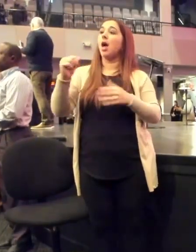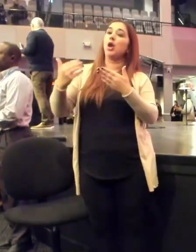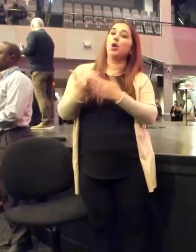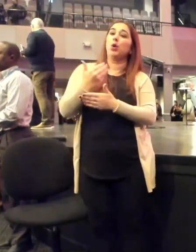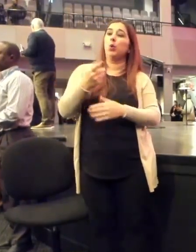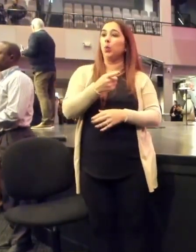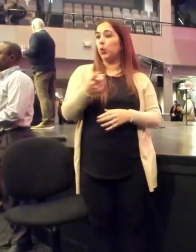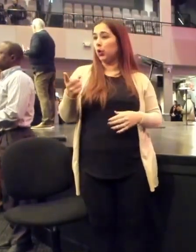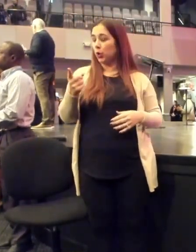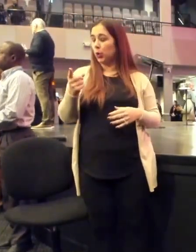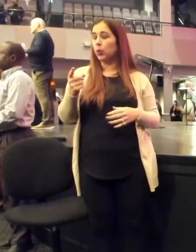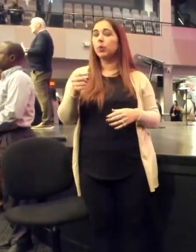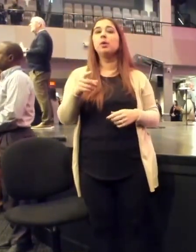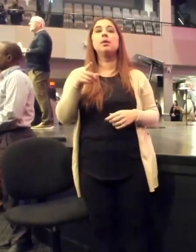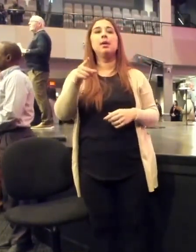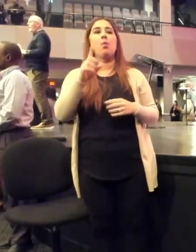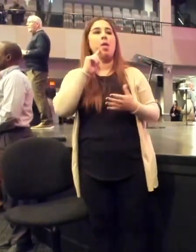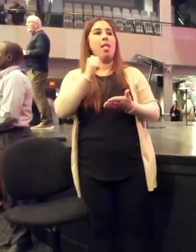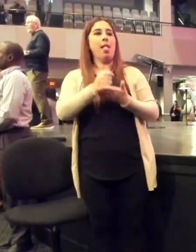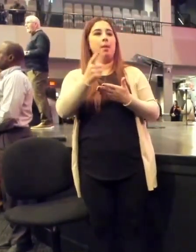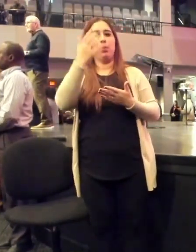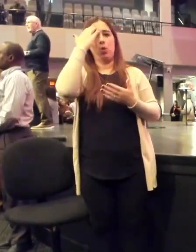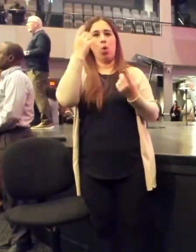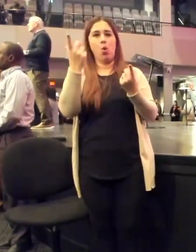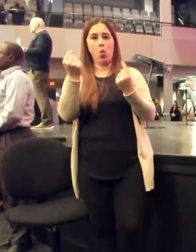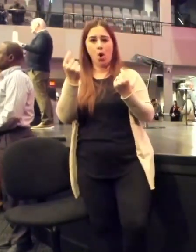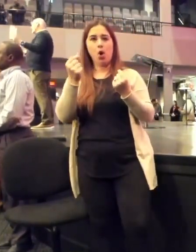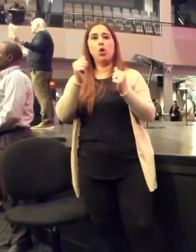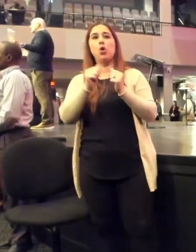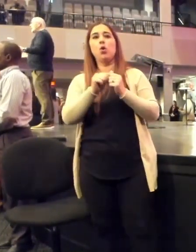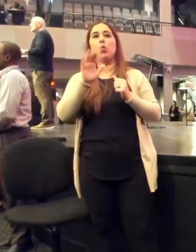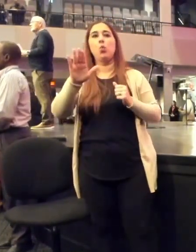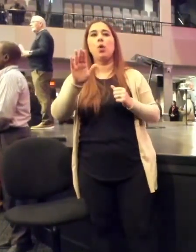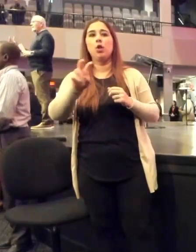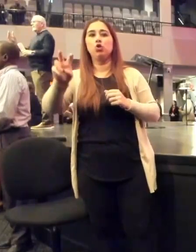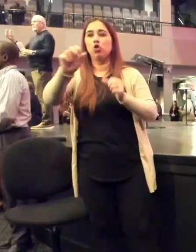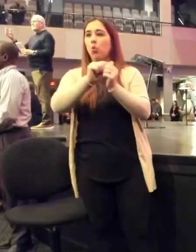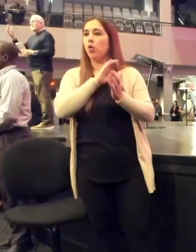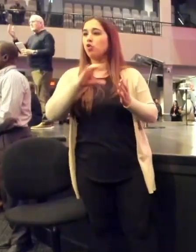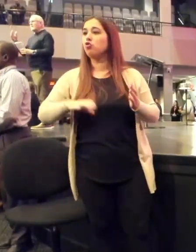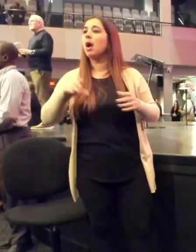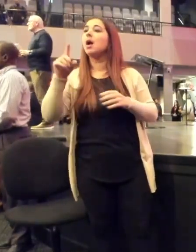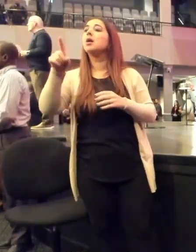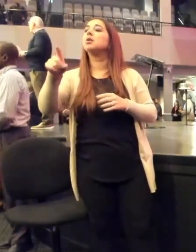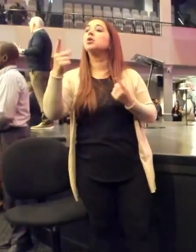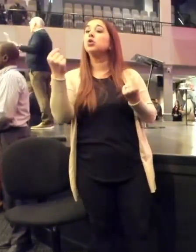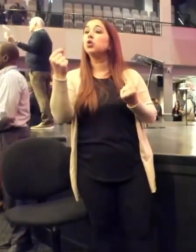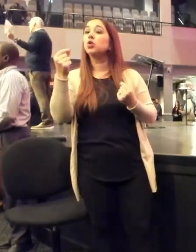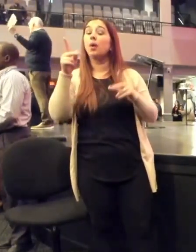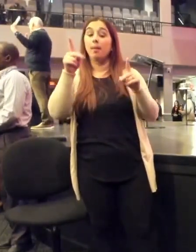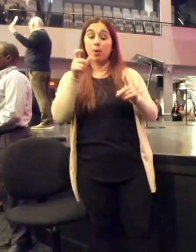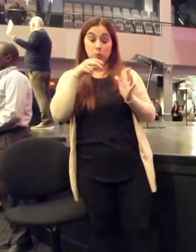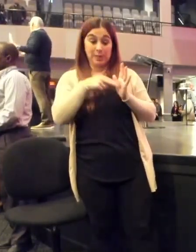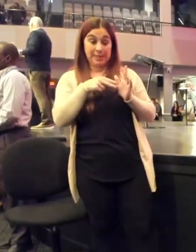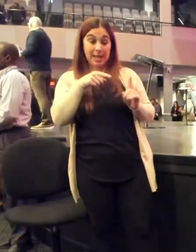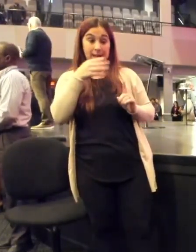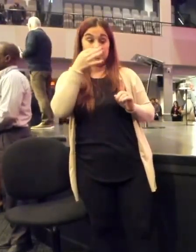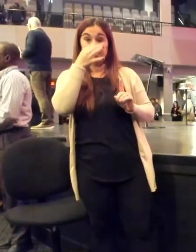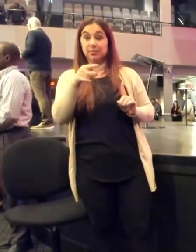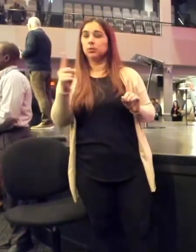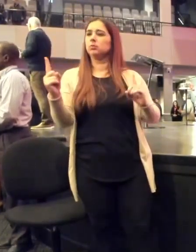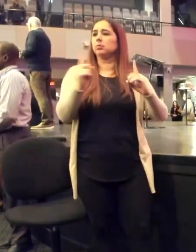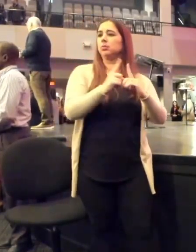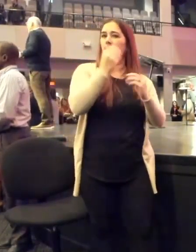our gift to you. It'll help you know how to get started in your walk with Christ. It's very easy to get. Just find the person that's closest to you. Walk up and say, hey, I prayed